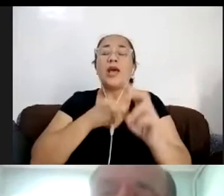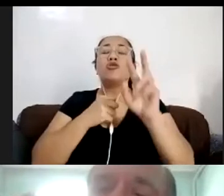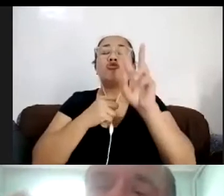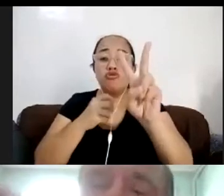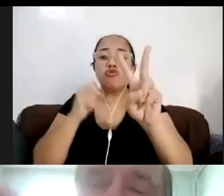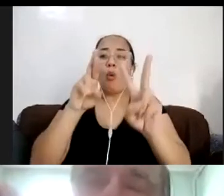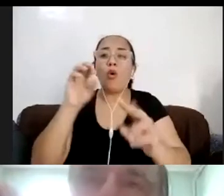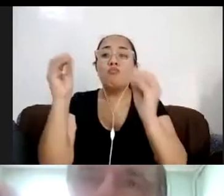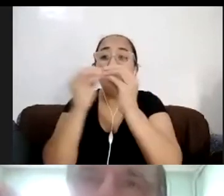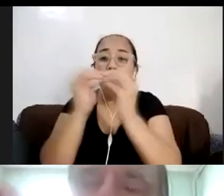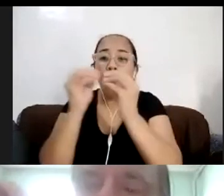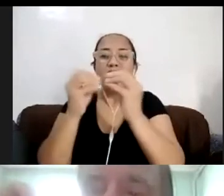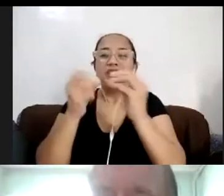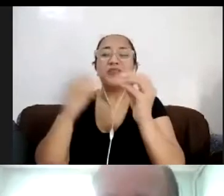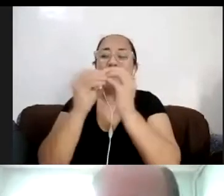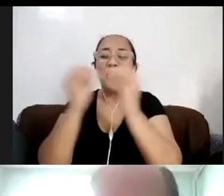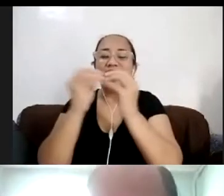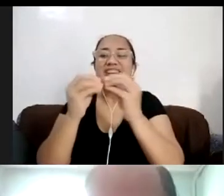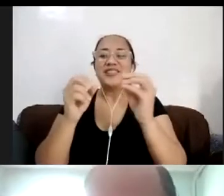2 or more, sorry, More. 2 or more.